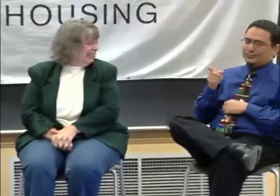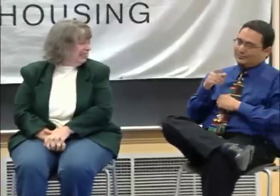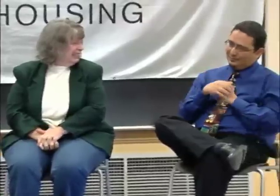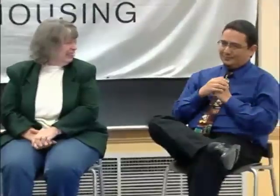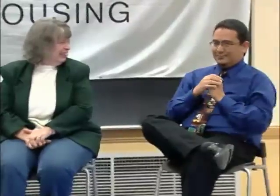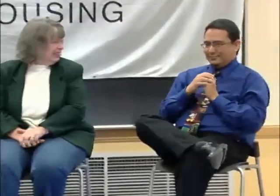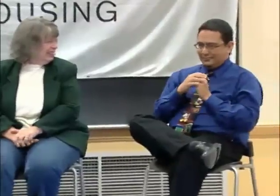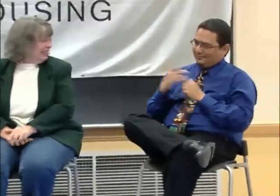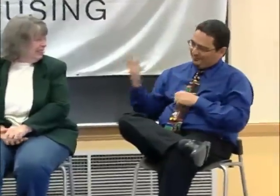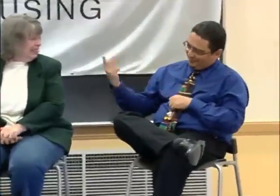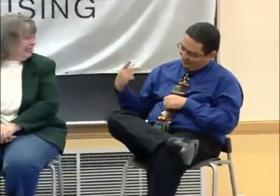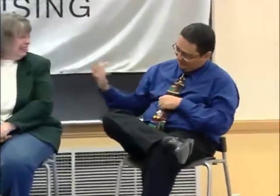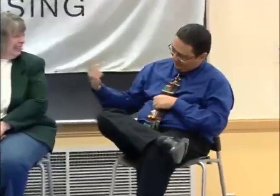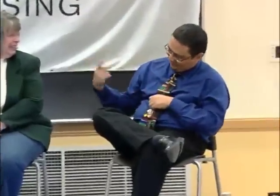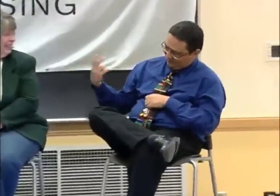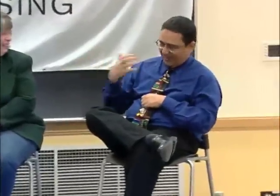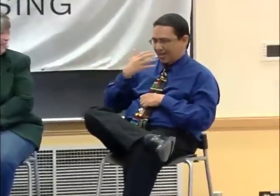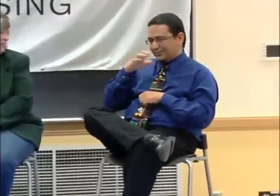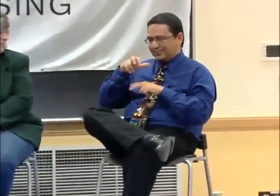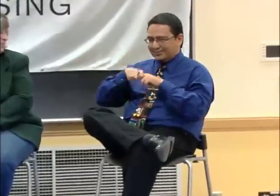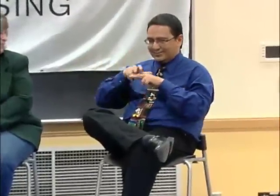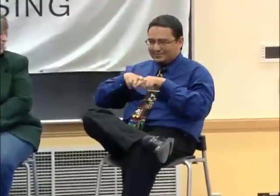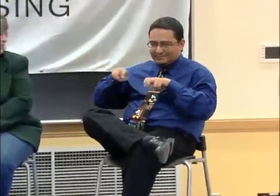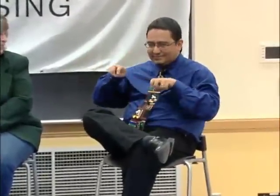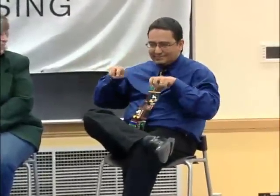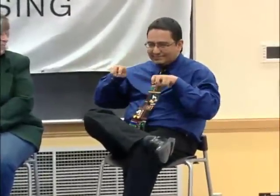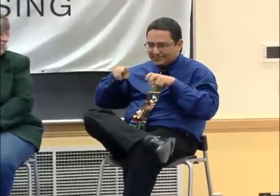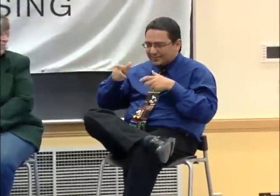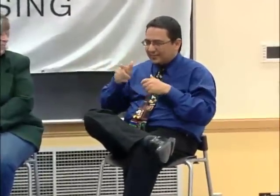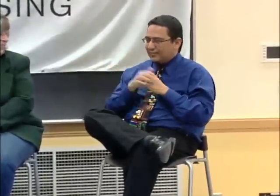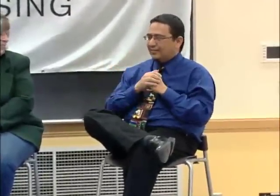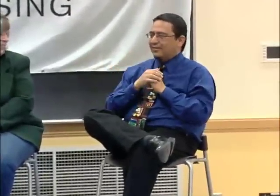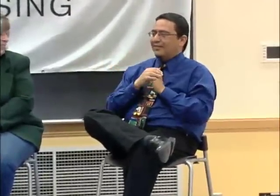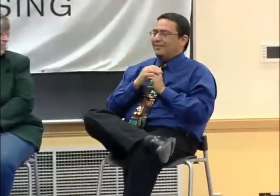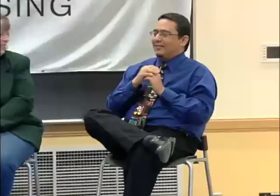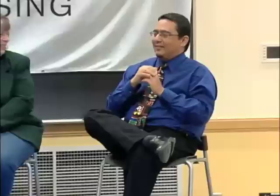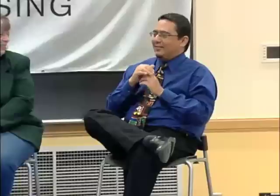Great question. I believe Heidi and I were in the hot seat here.